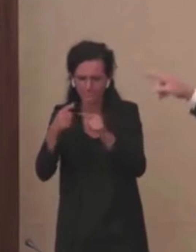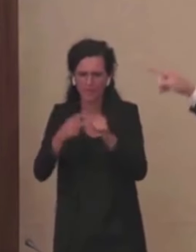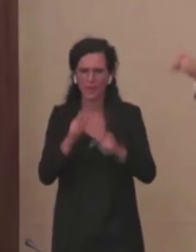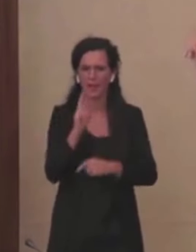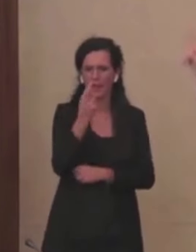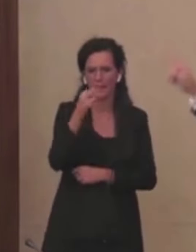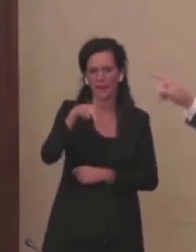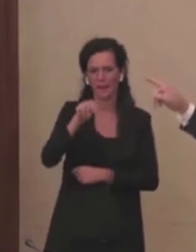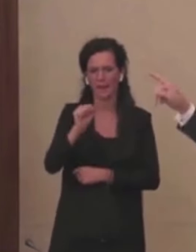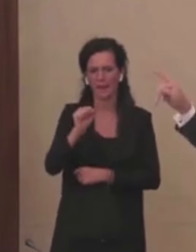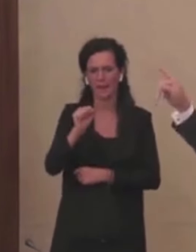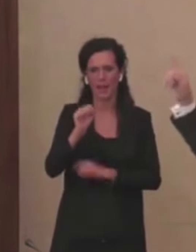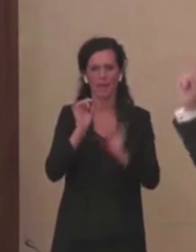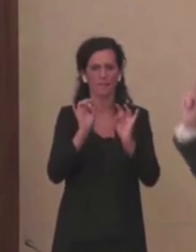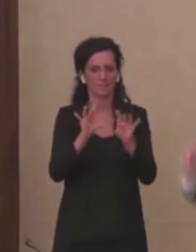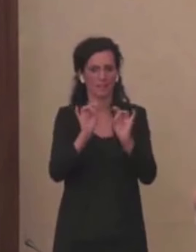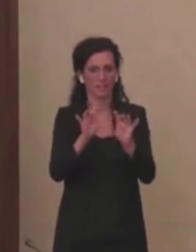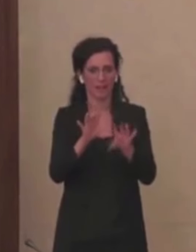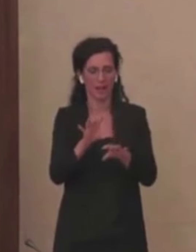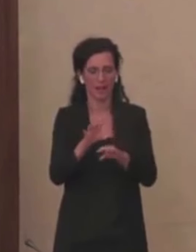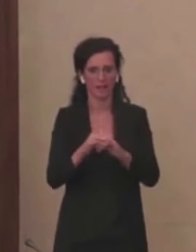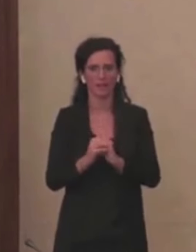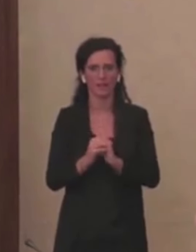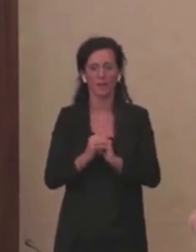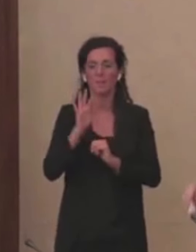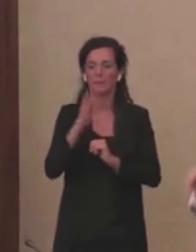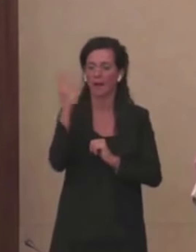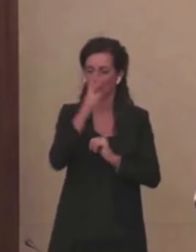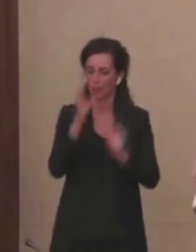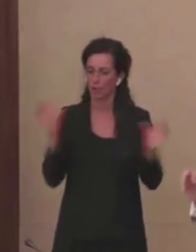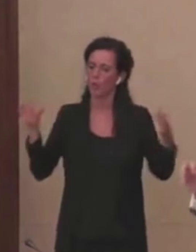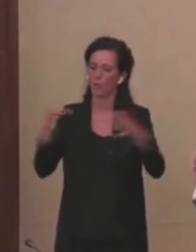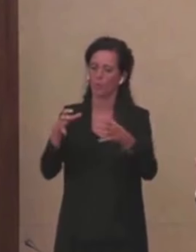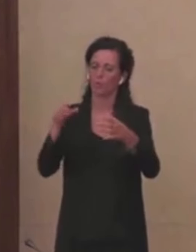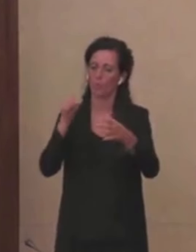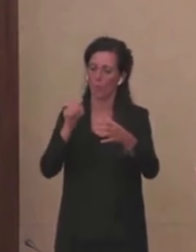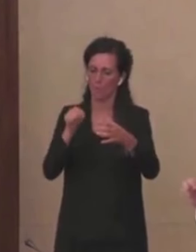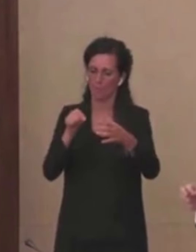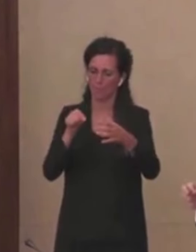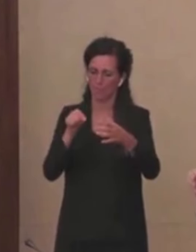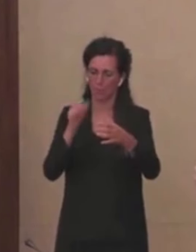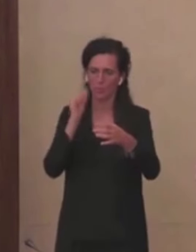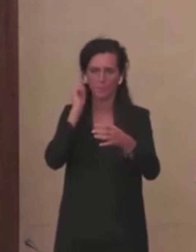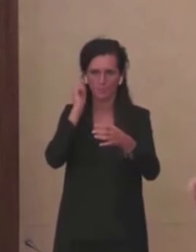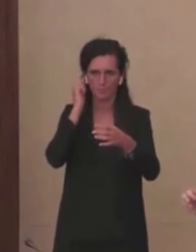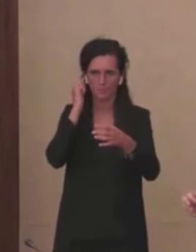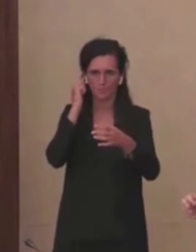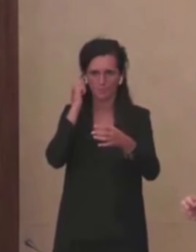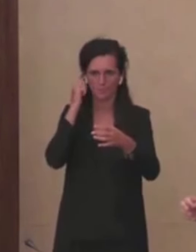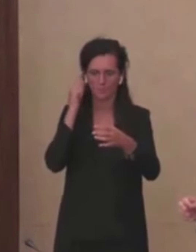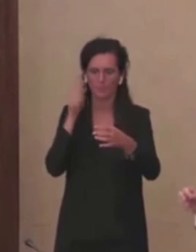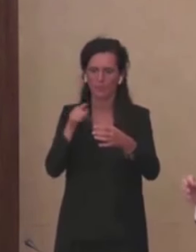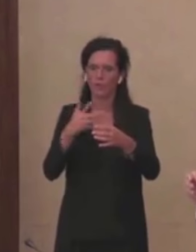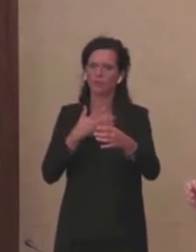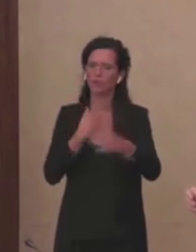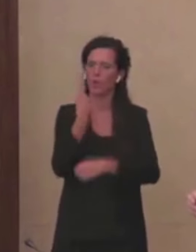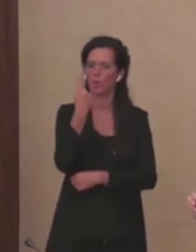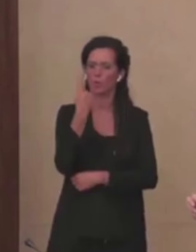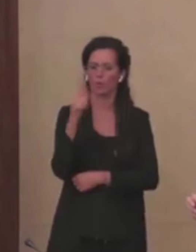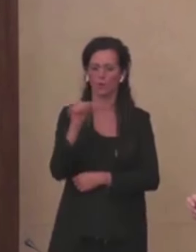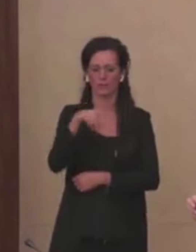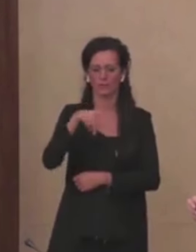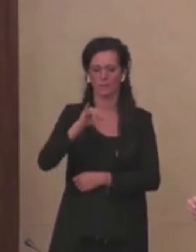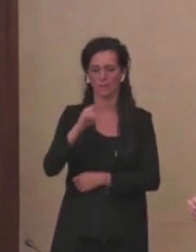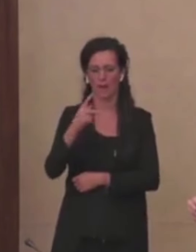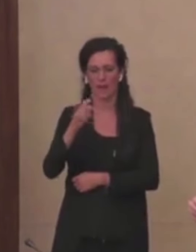that single spike of the S1 protein in every single long hauler that we